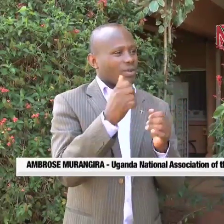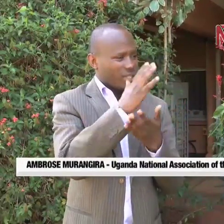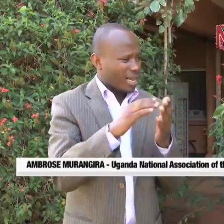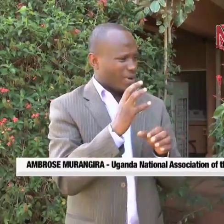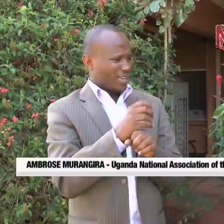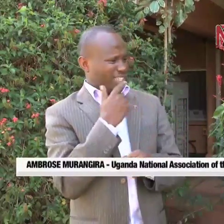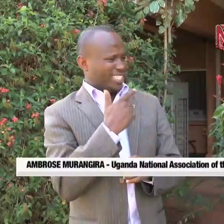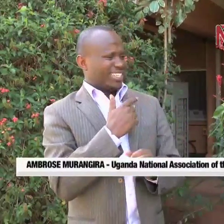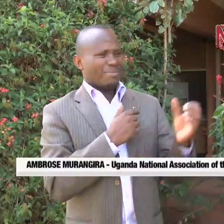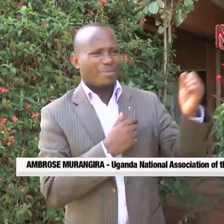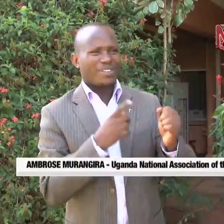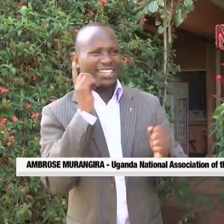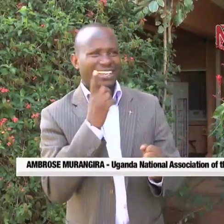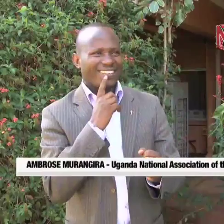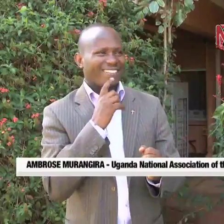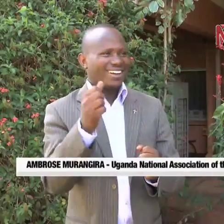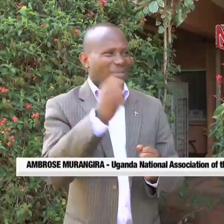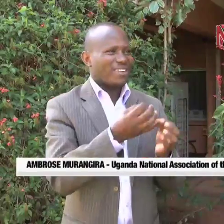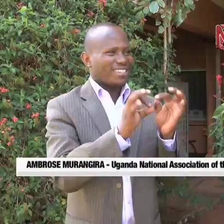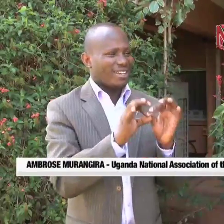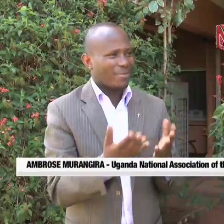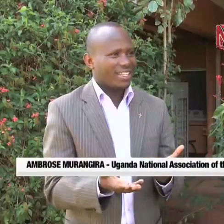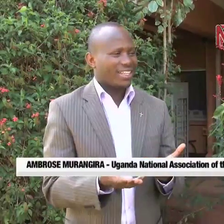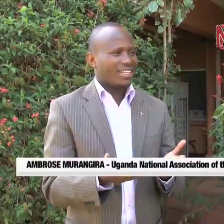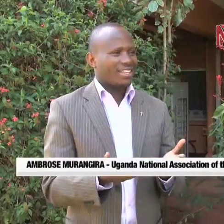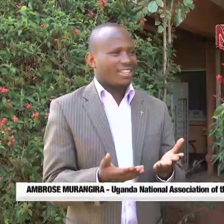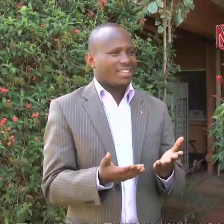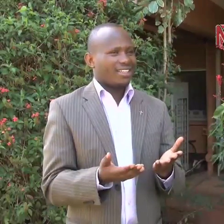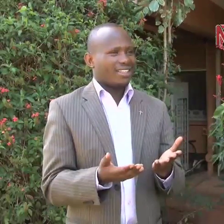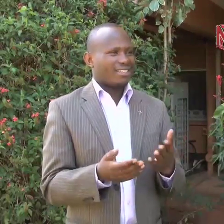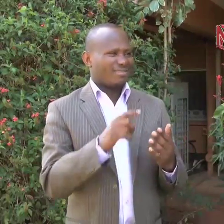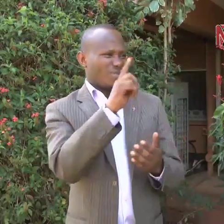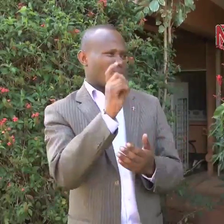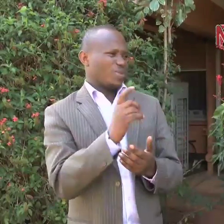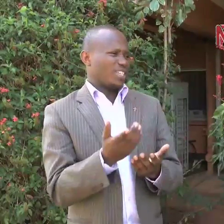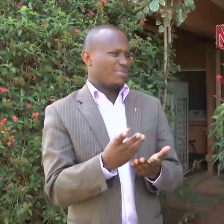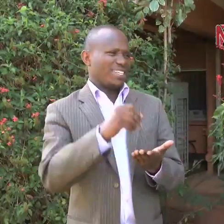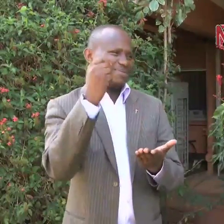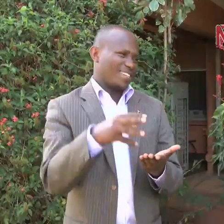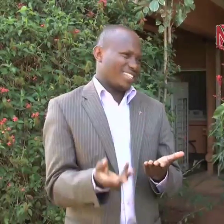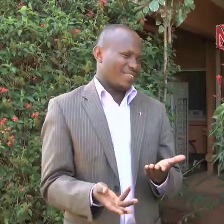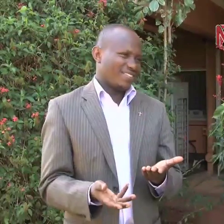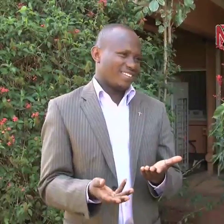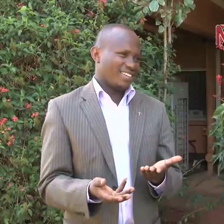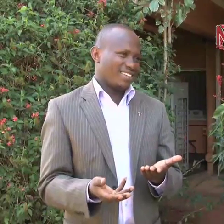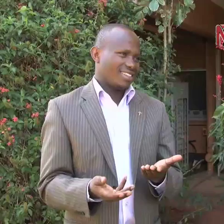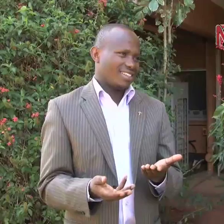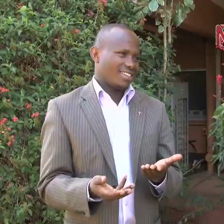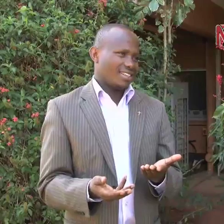organizations say, how do I employ a deaf person and an interpreter? So the question is the cost.